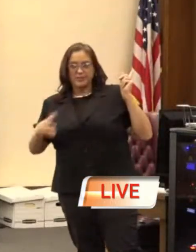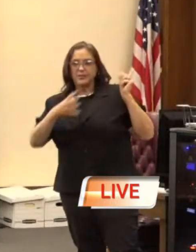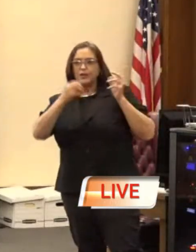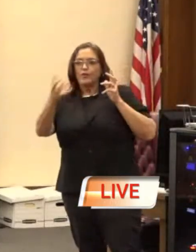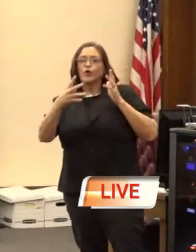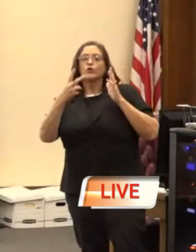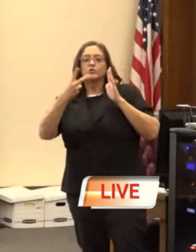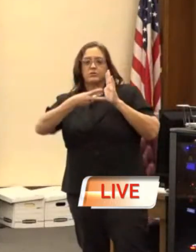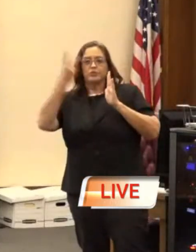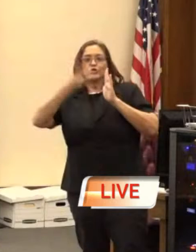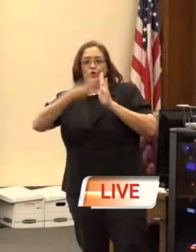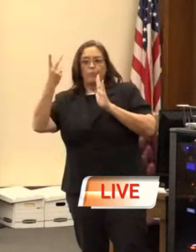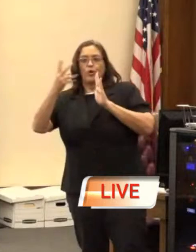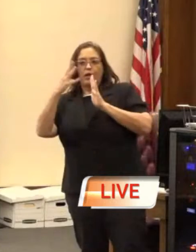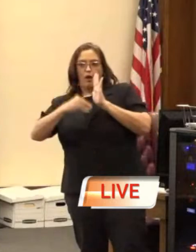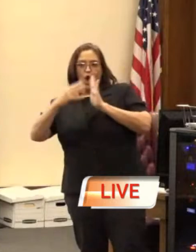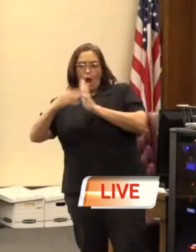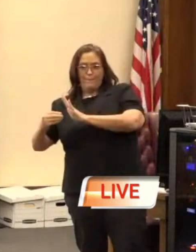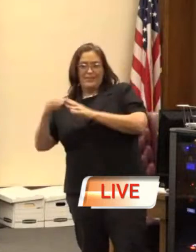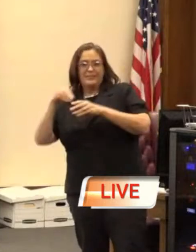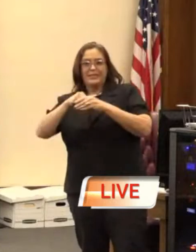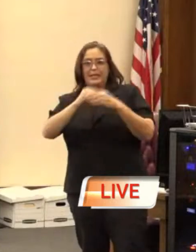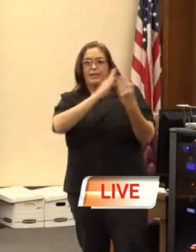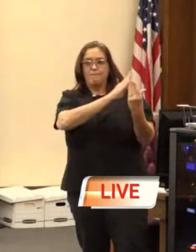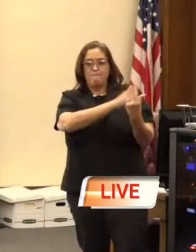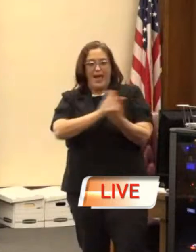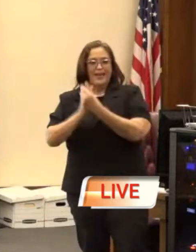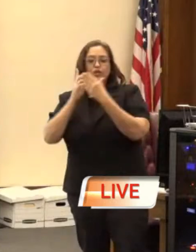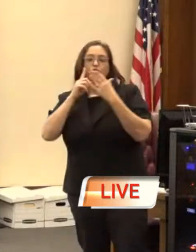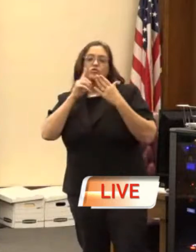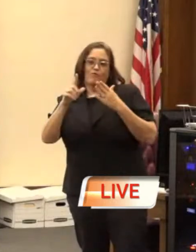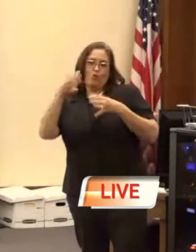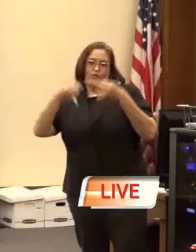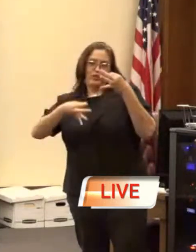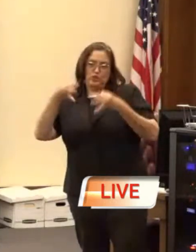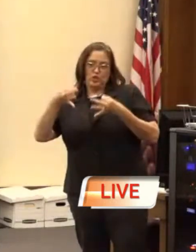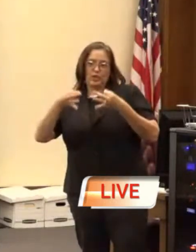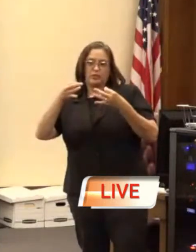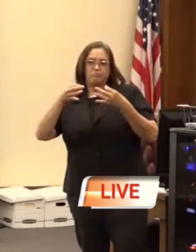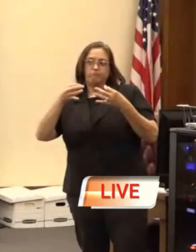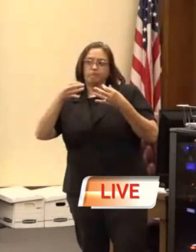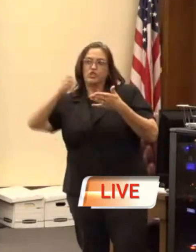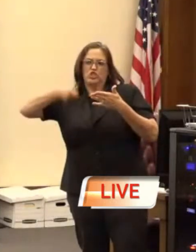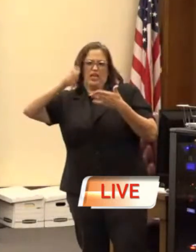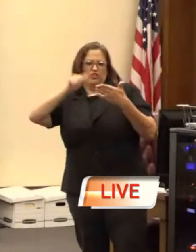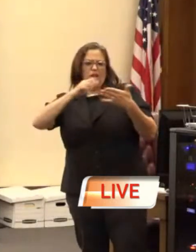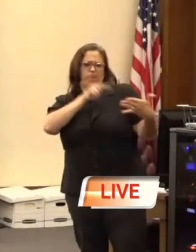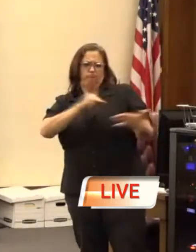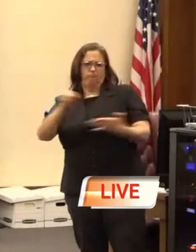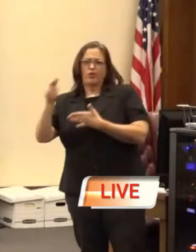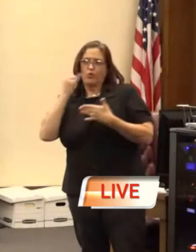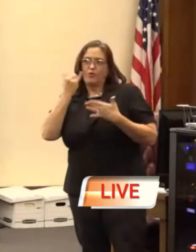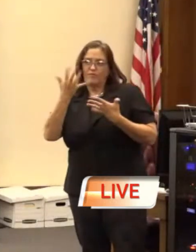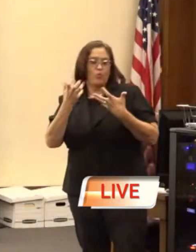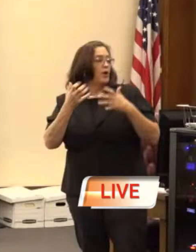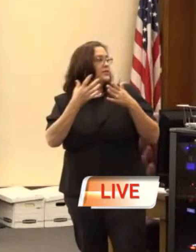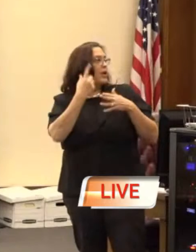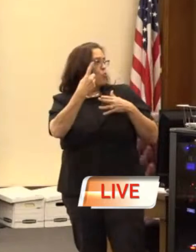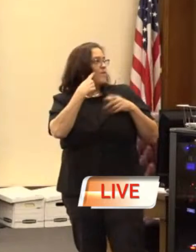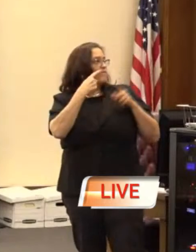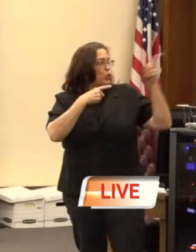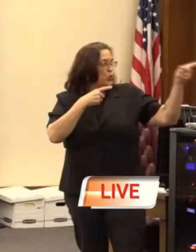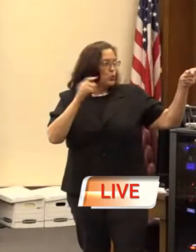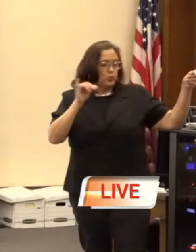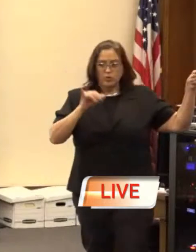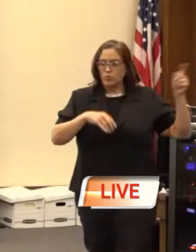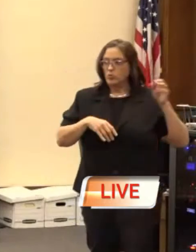there's one that, some binders for the judge to go through if you want them, and then one for you. Yeah. All right.